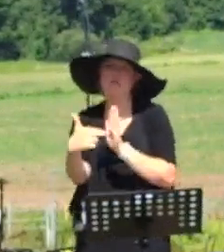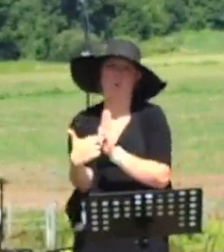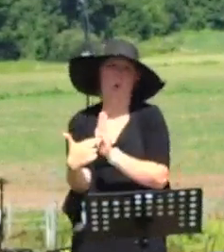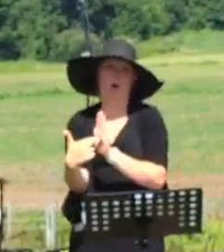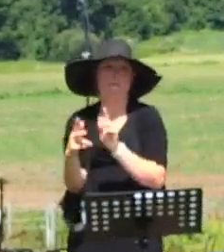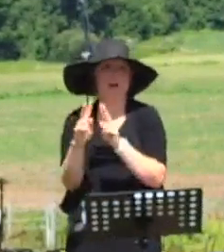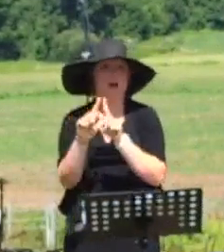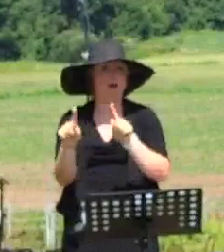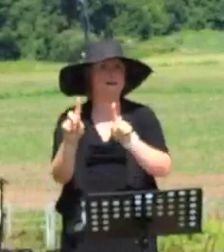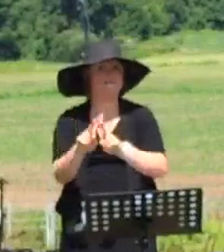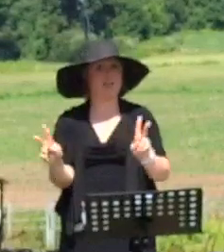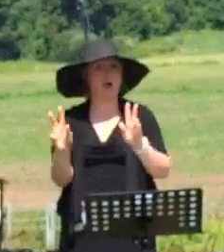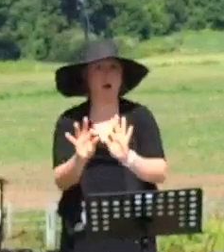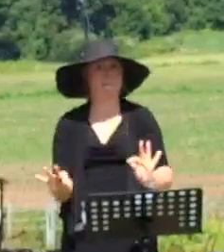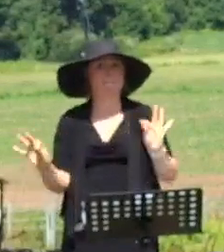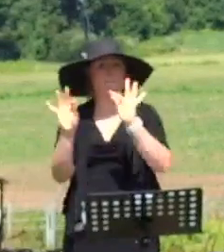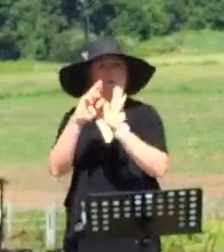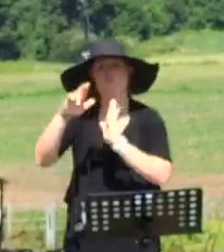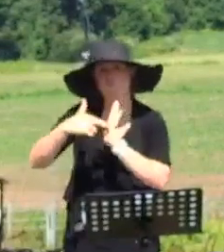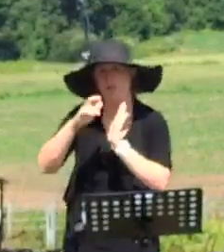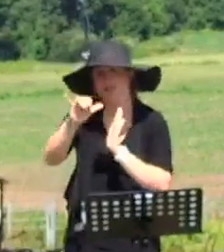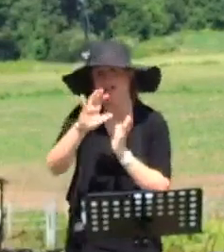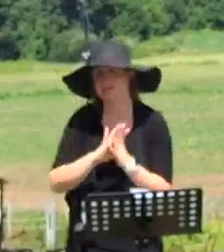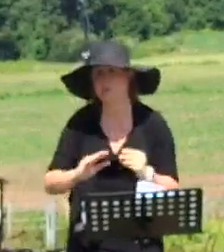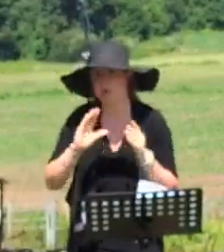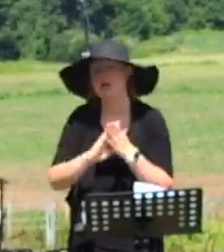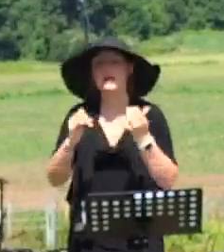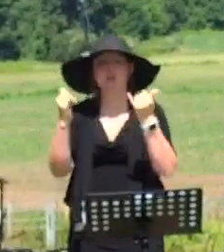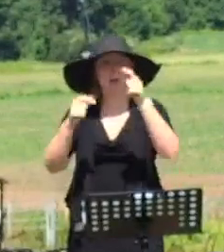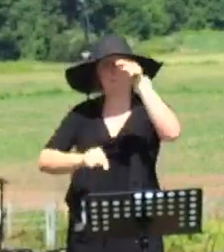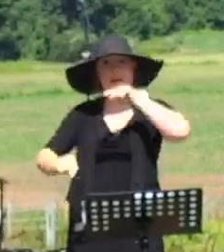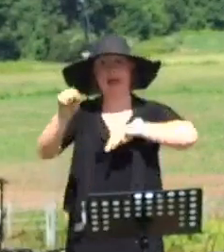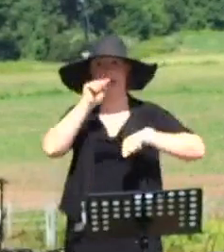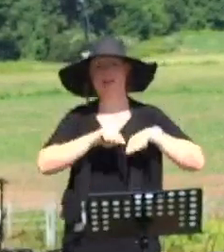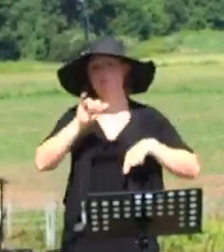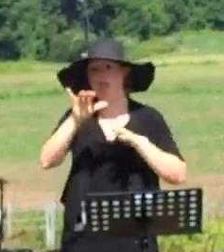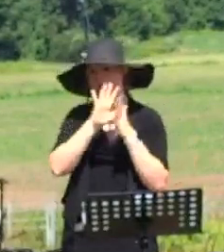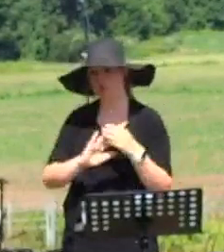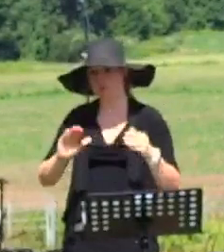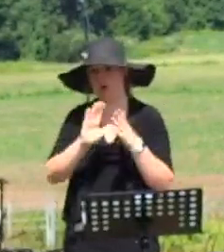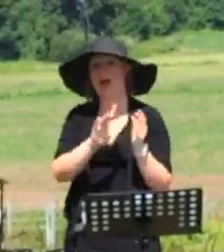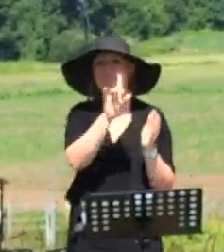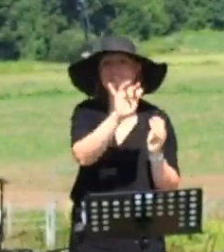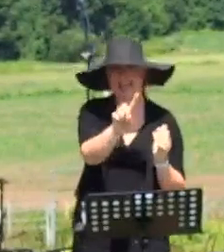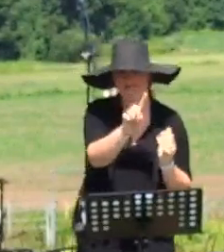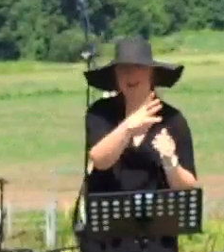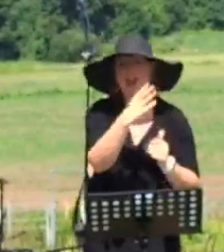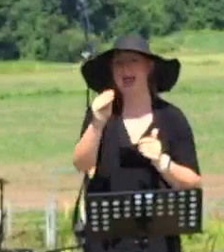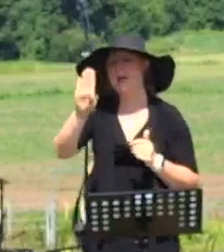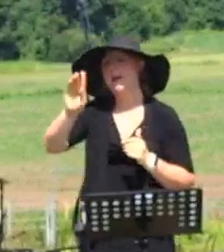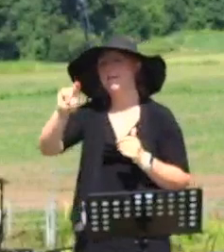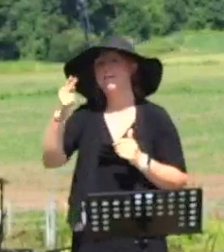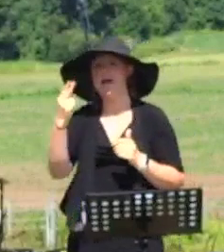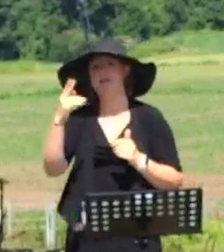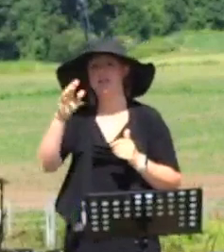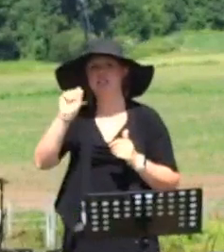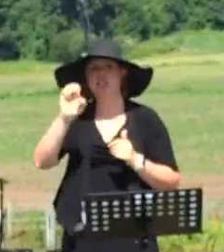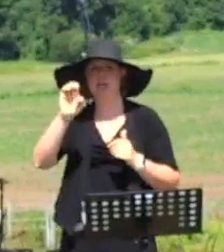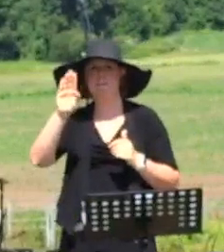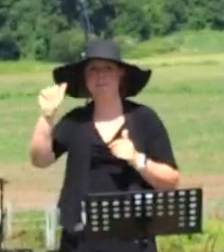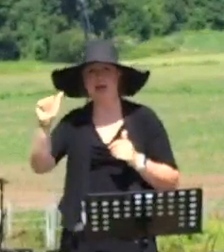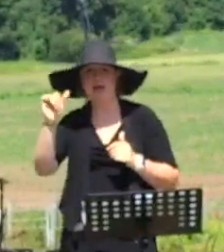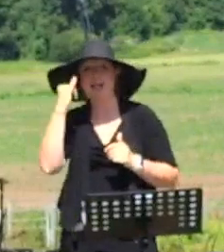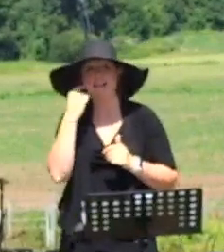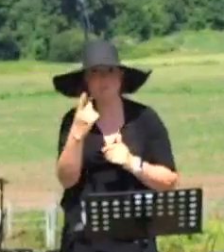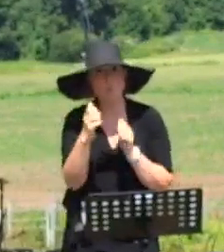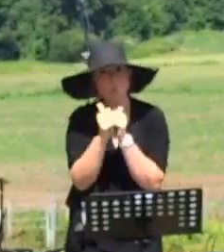very important role in that story. So we're going to back up to that story of David and Bathsheba for a minute. And if you were with us during